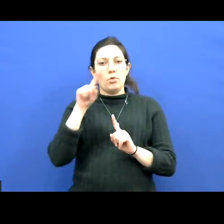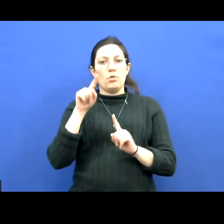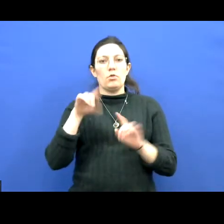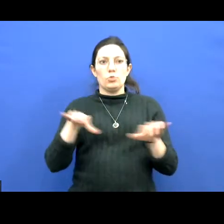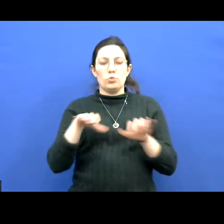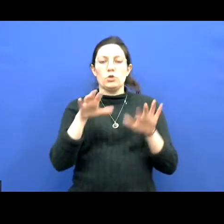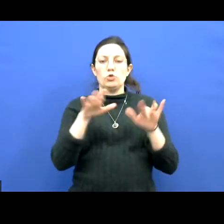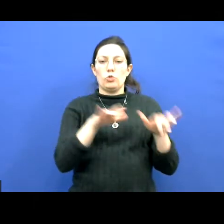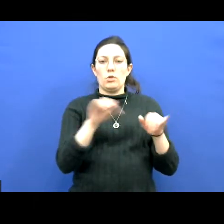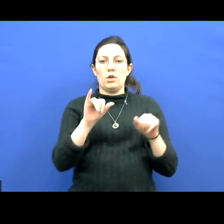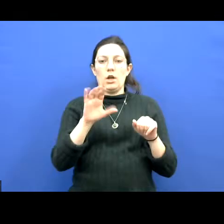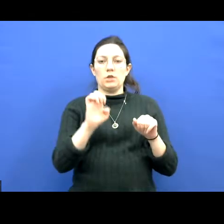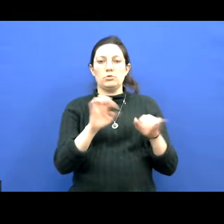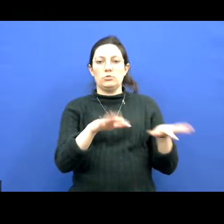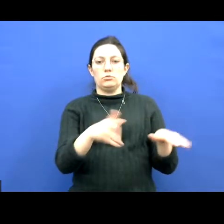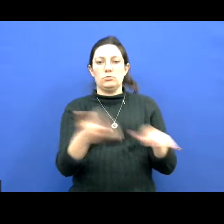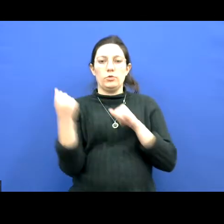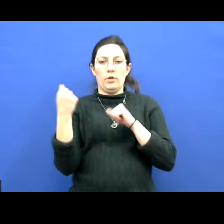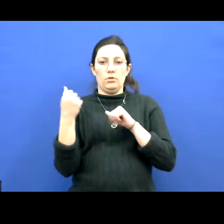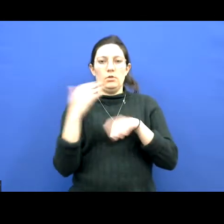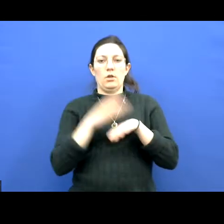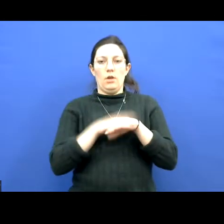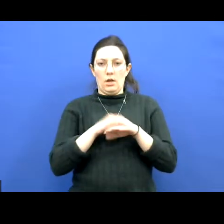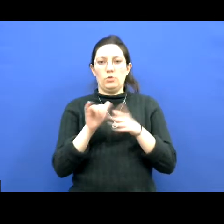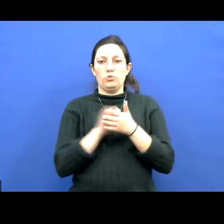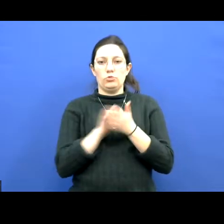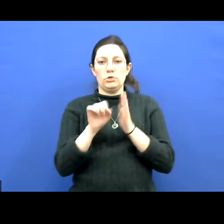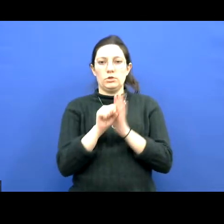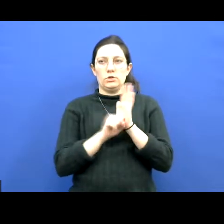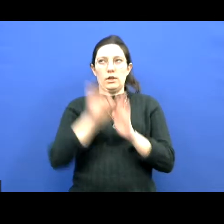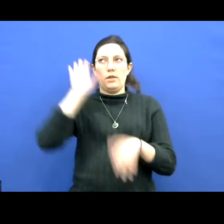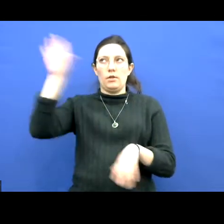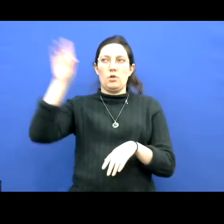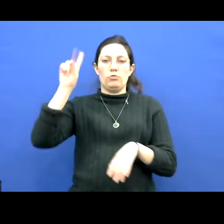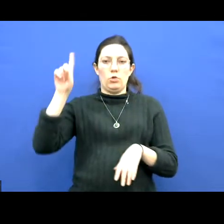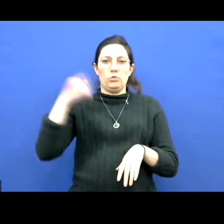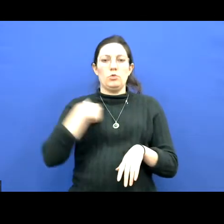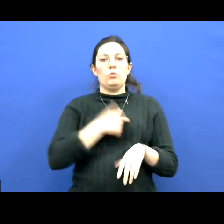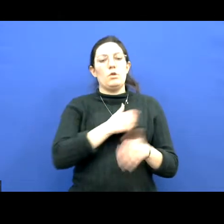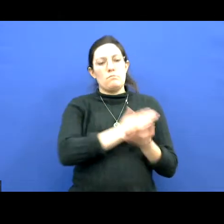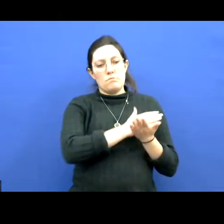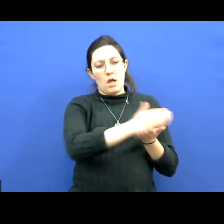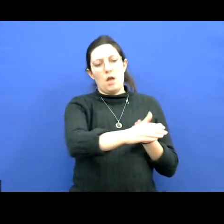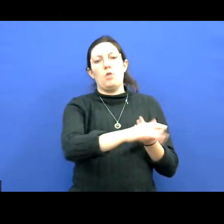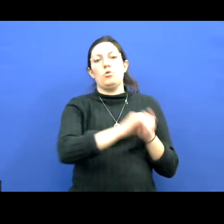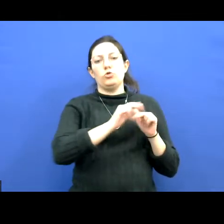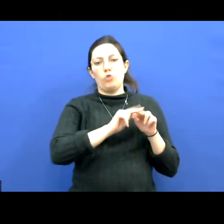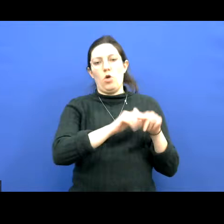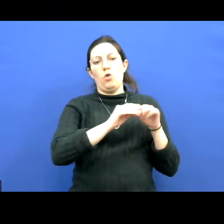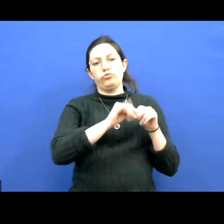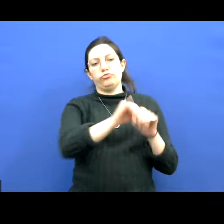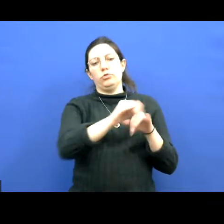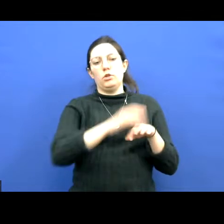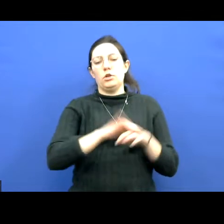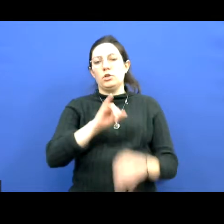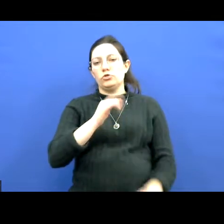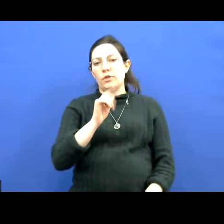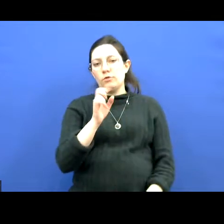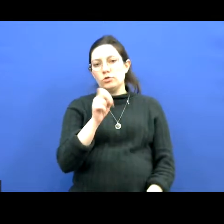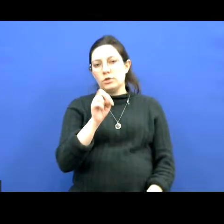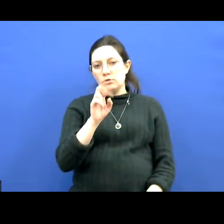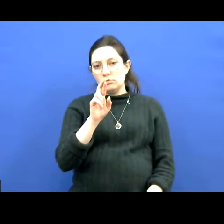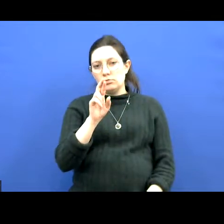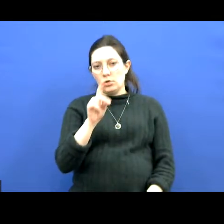snow and ice removal on New York State roads. So we plow and salt the, Jefferson Road, West Henrietta,